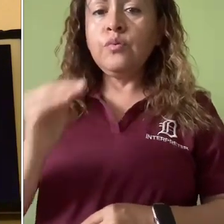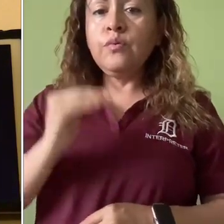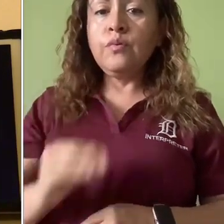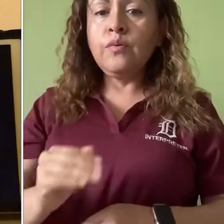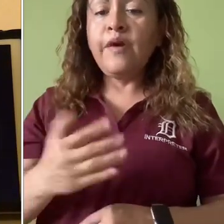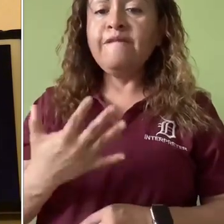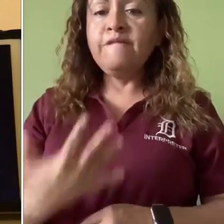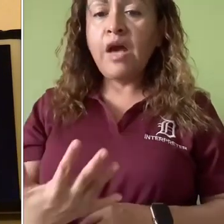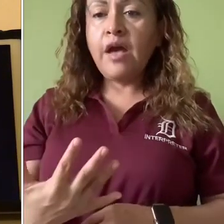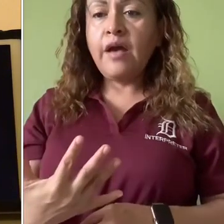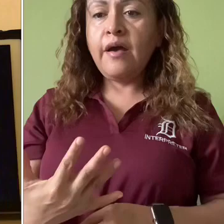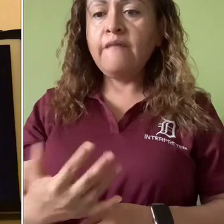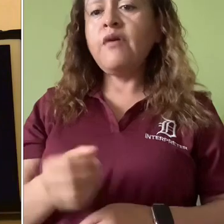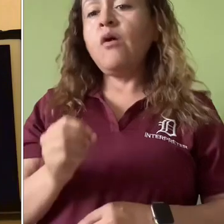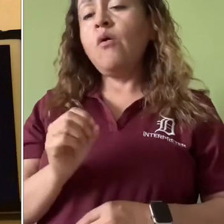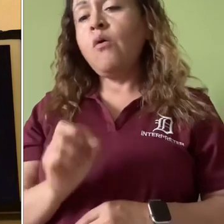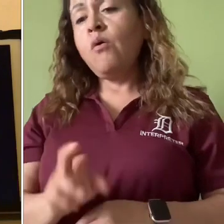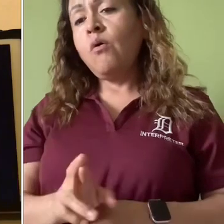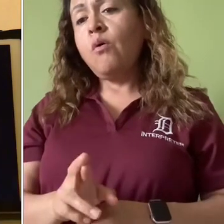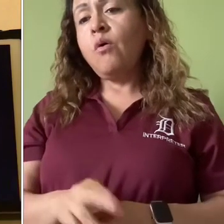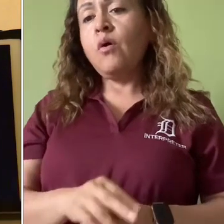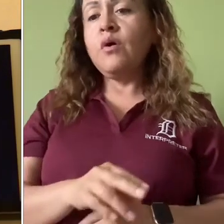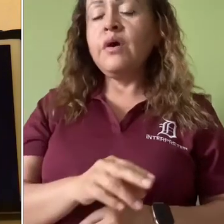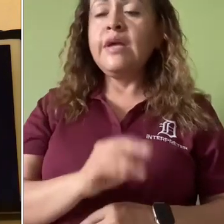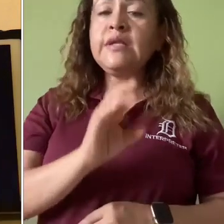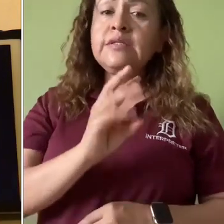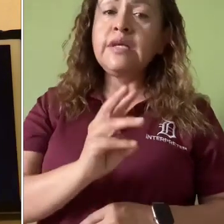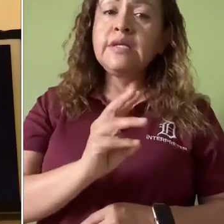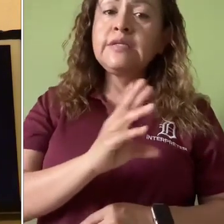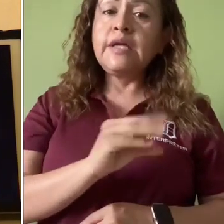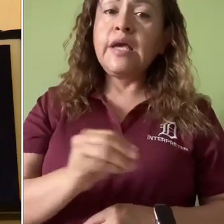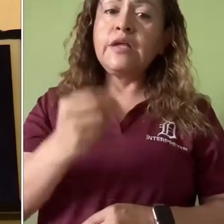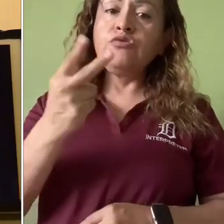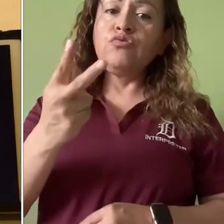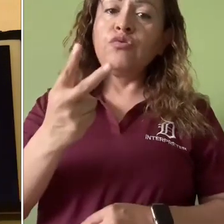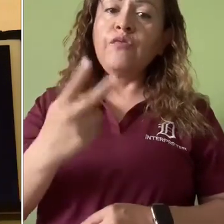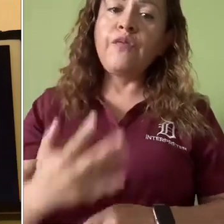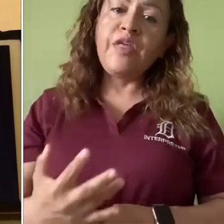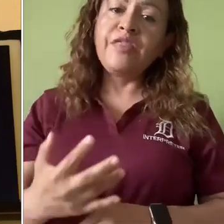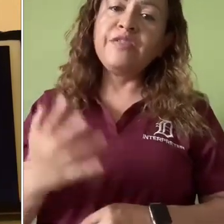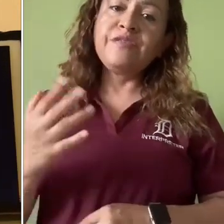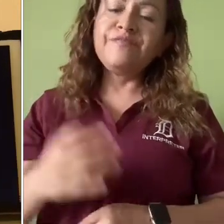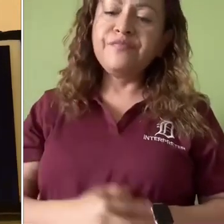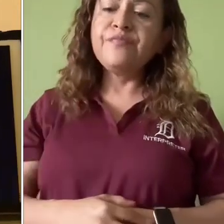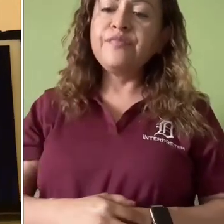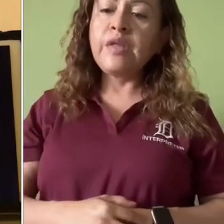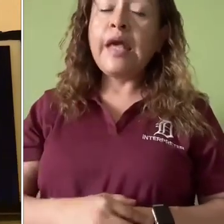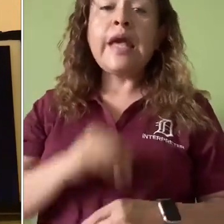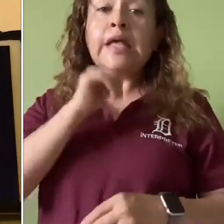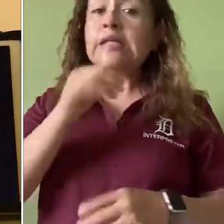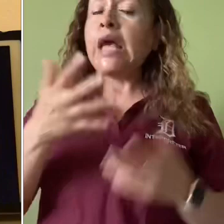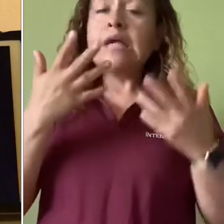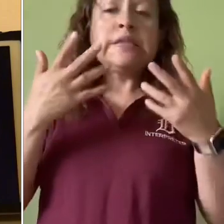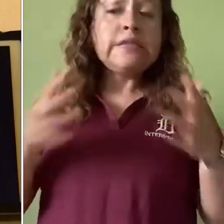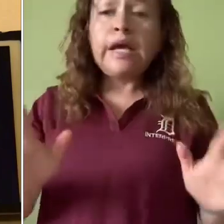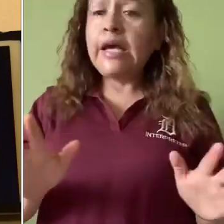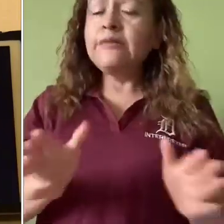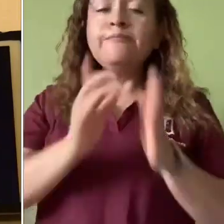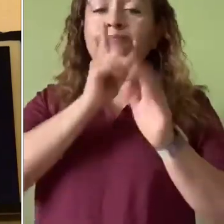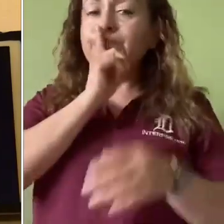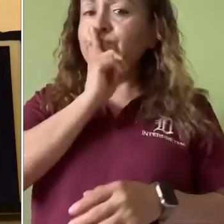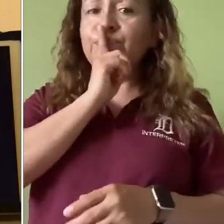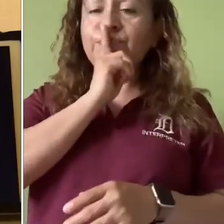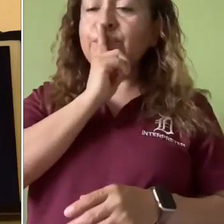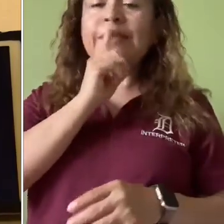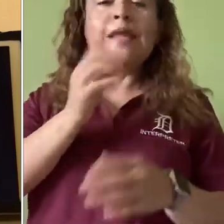32 over 5, or this is another way to think about that, 6 2/5. 6 2/5. Now